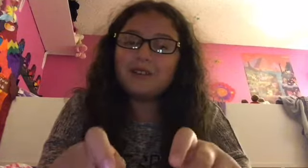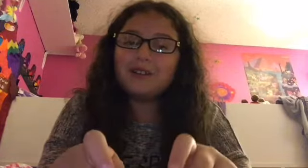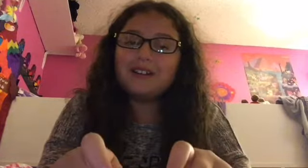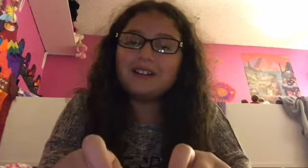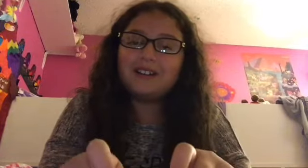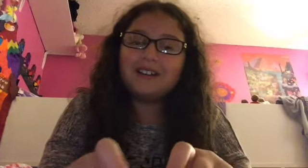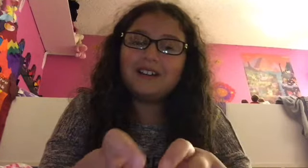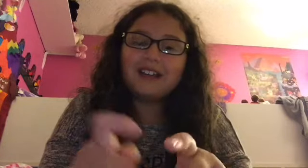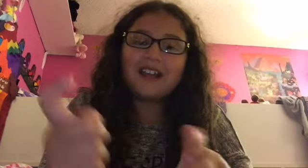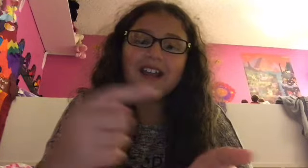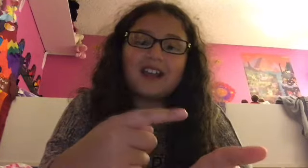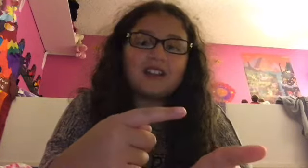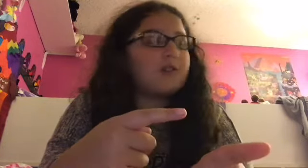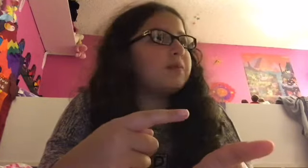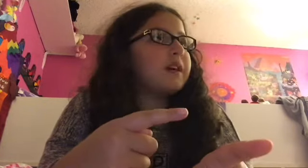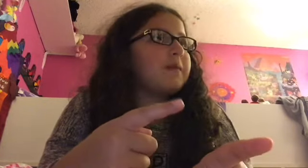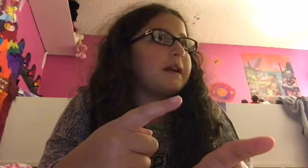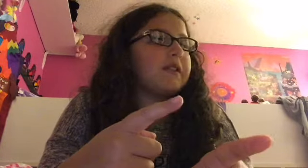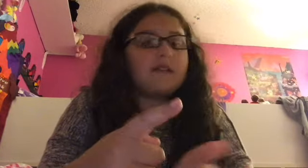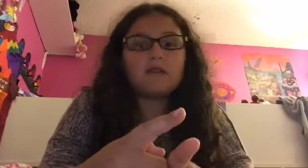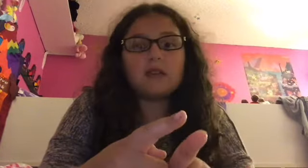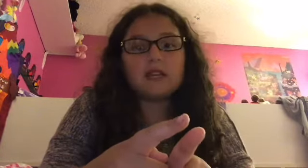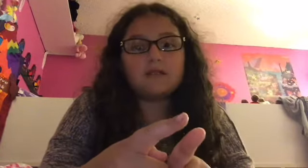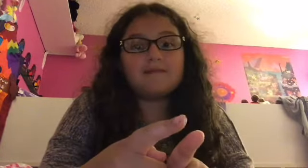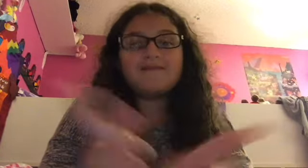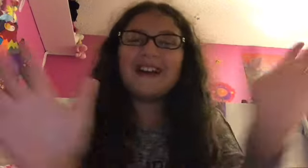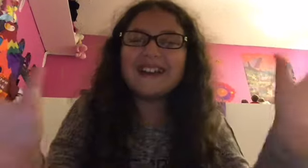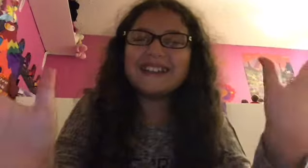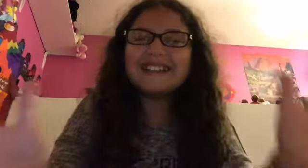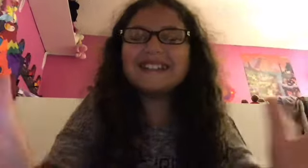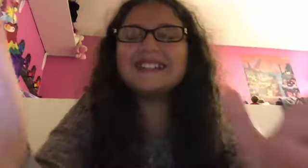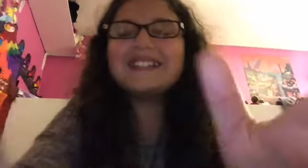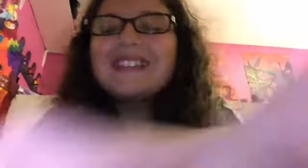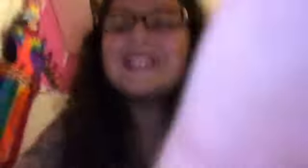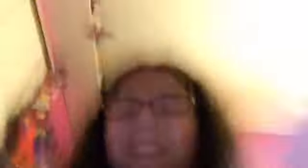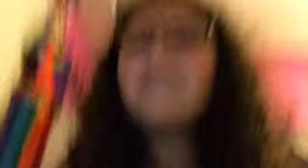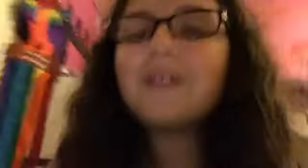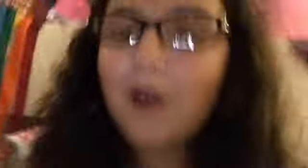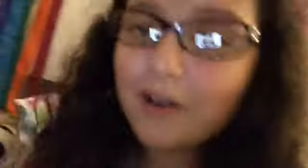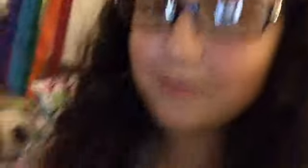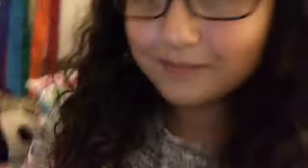And I gotta go play Minecraft right now. Bye. Love you all.